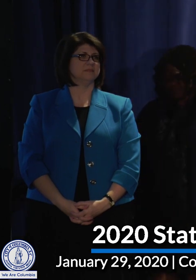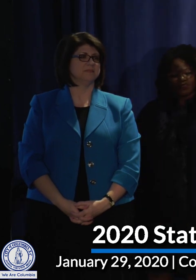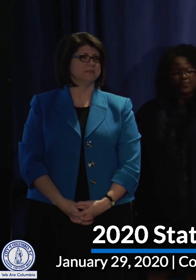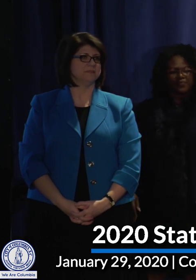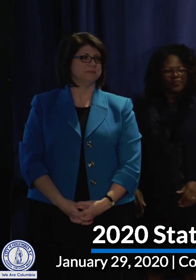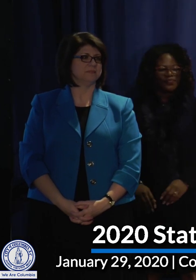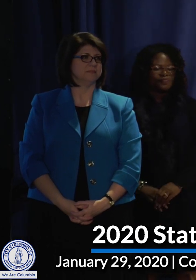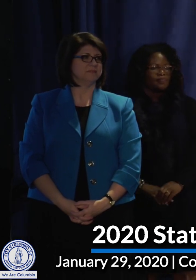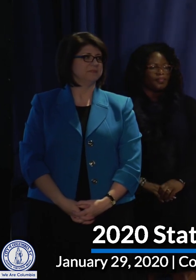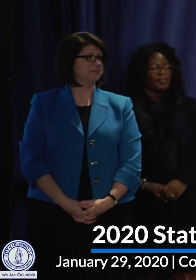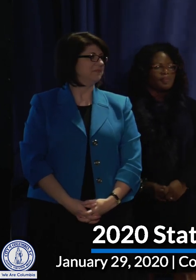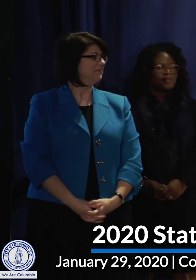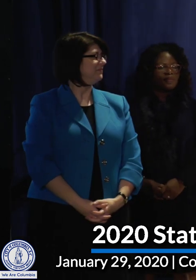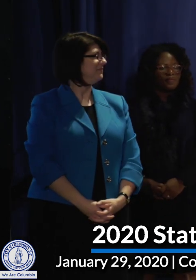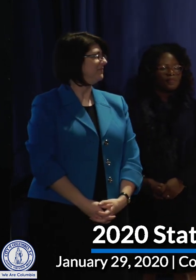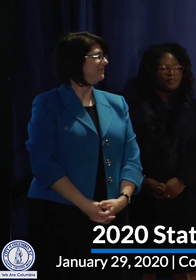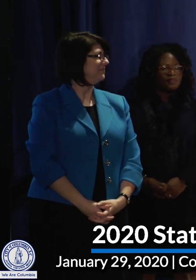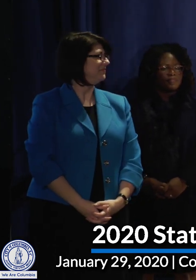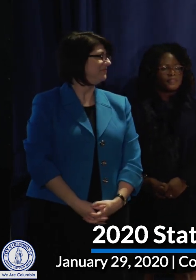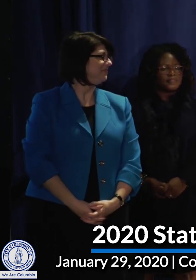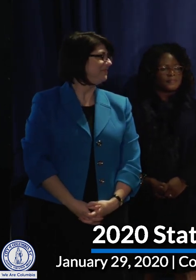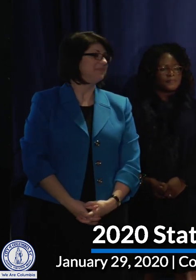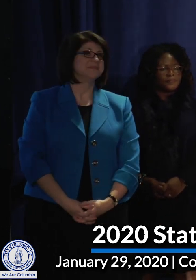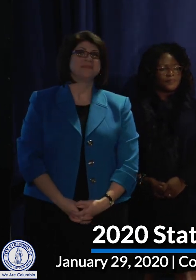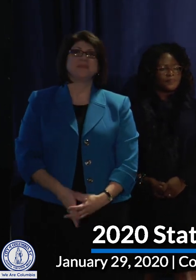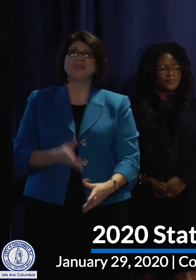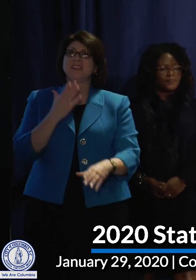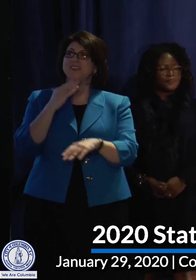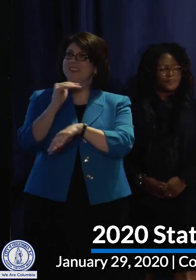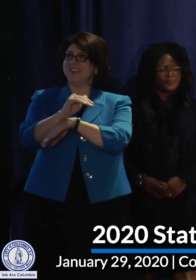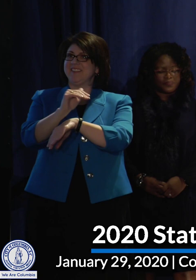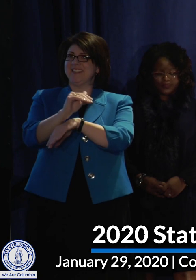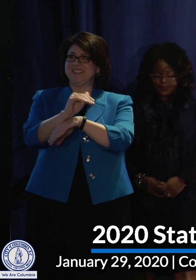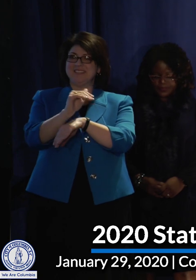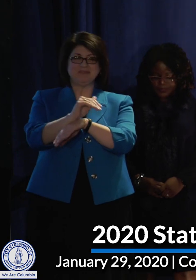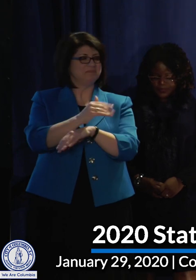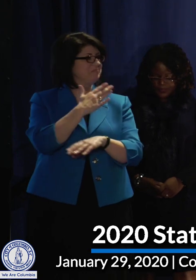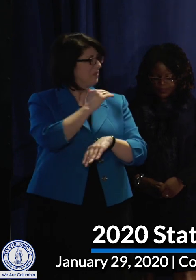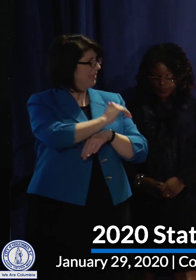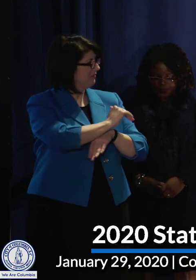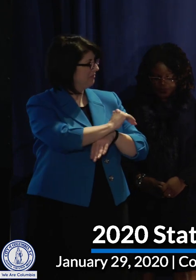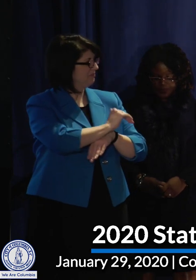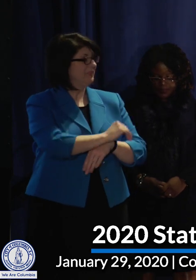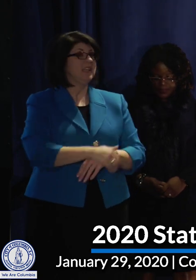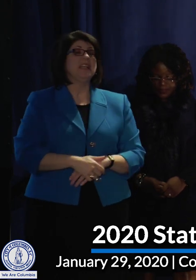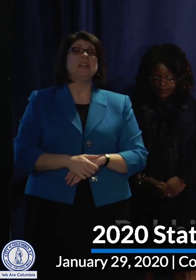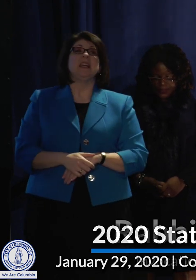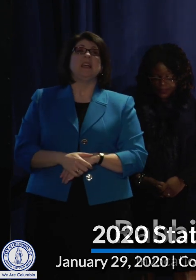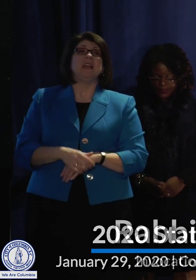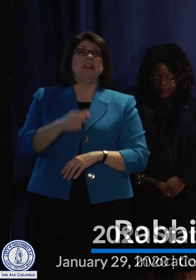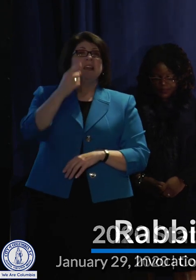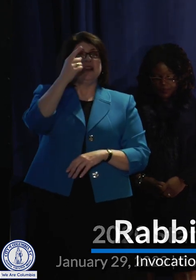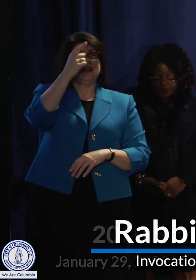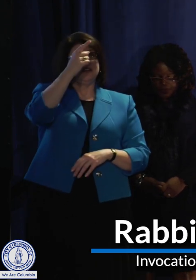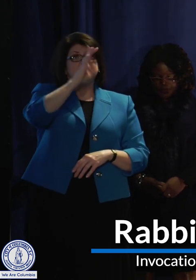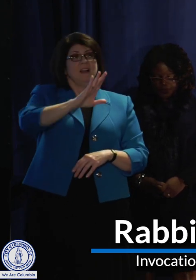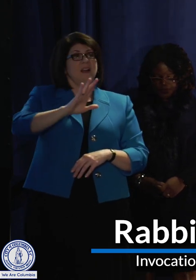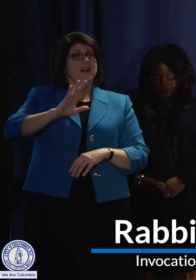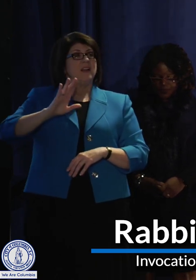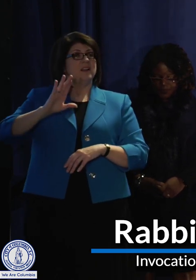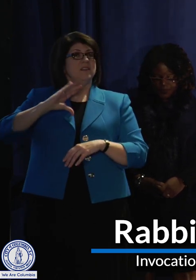Good evening. God of